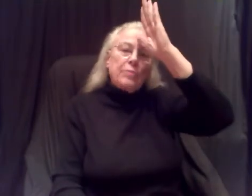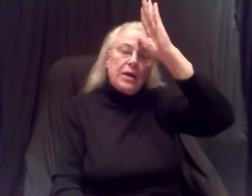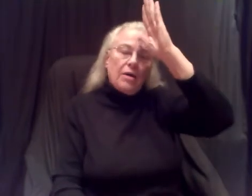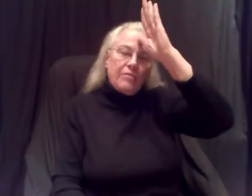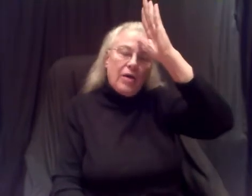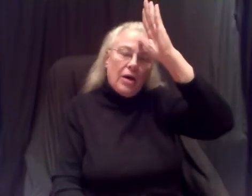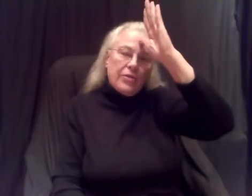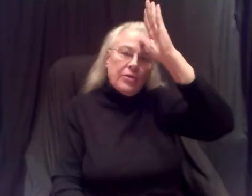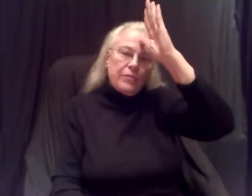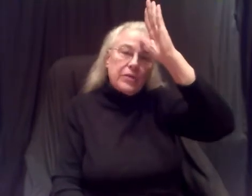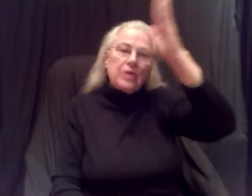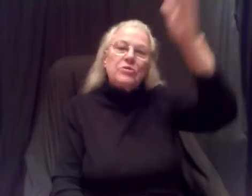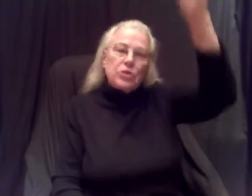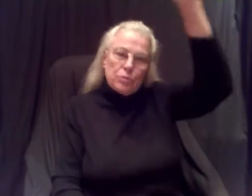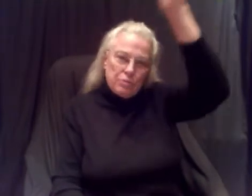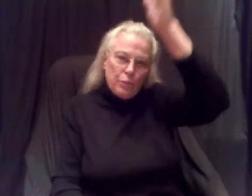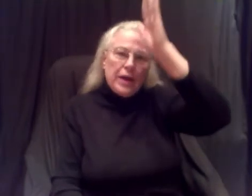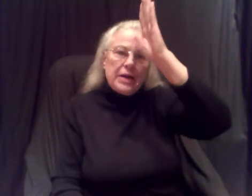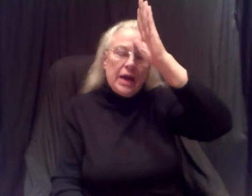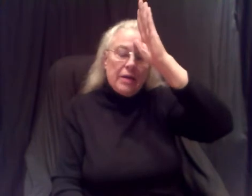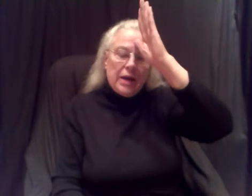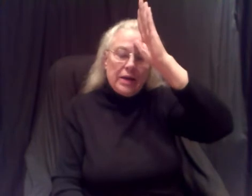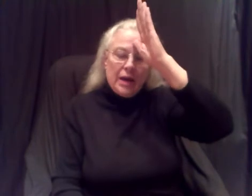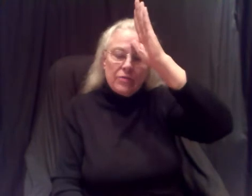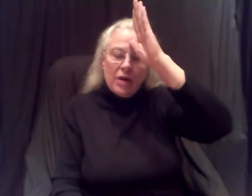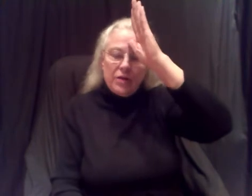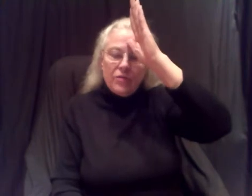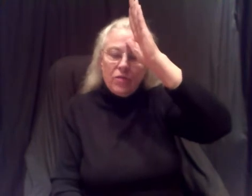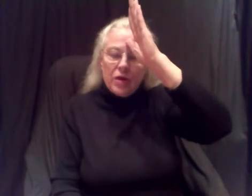our Father, just bring it down and land right in your forehead.